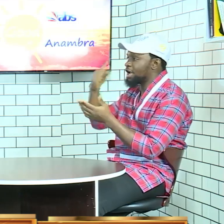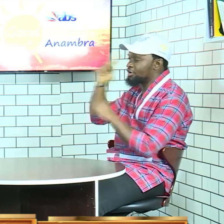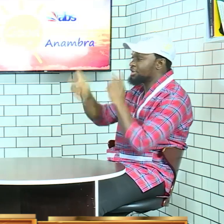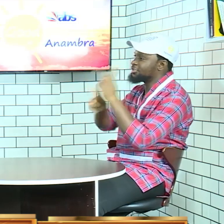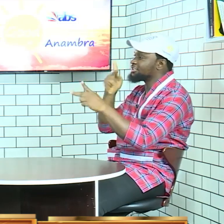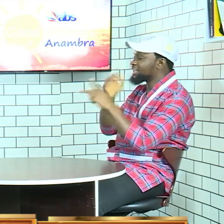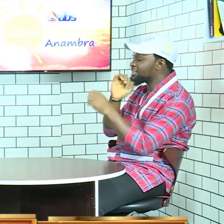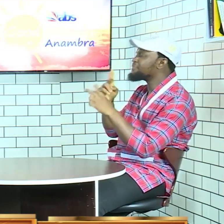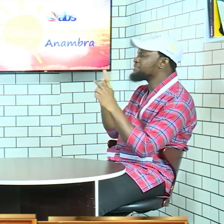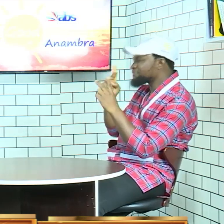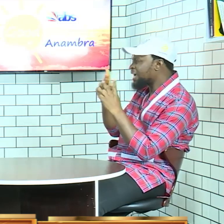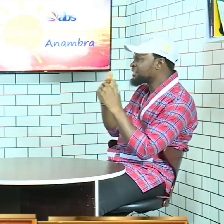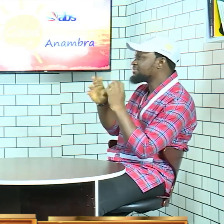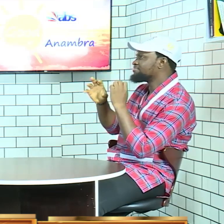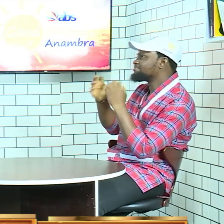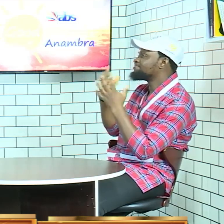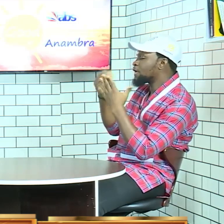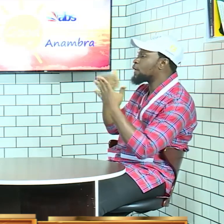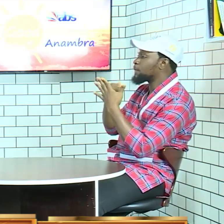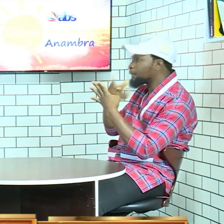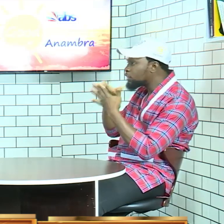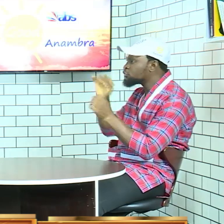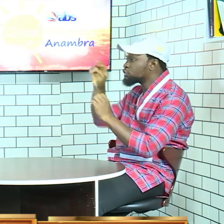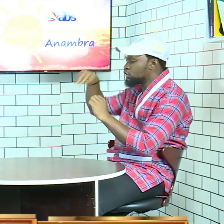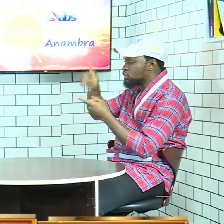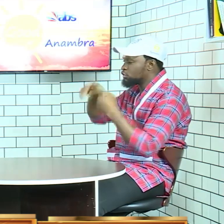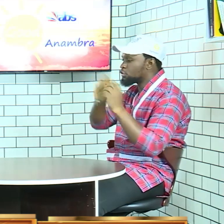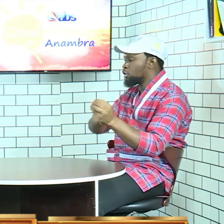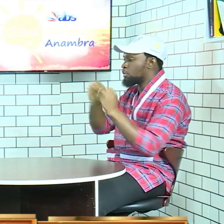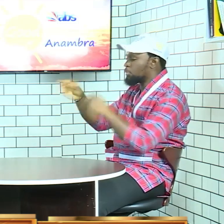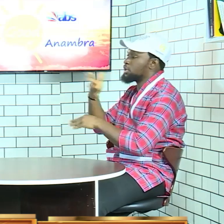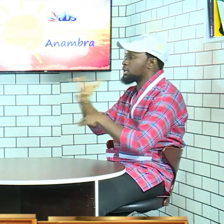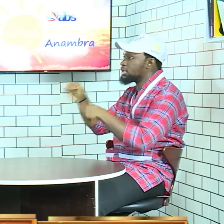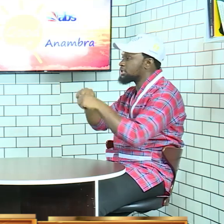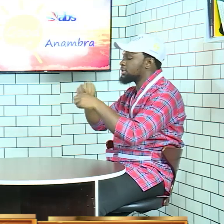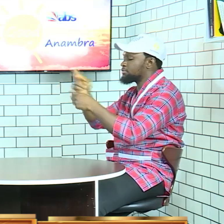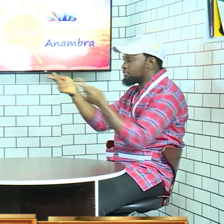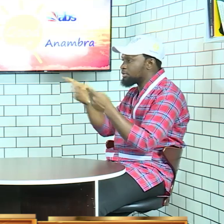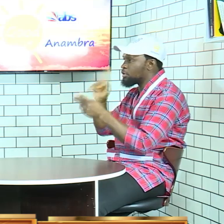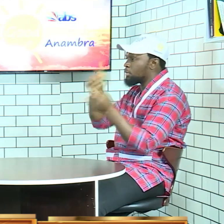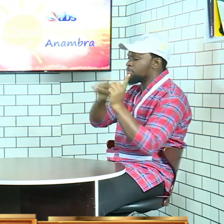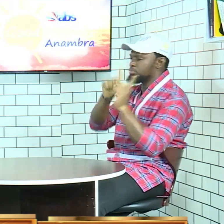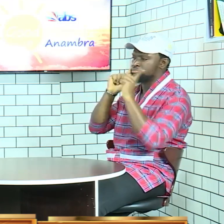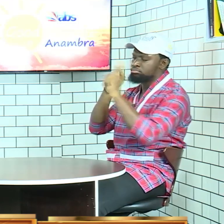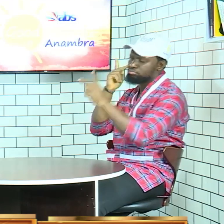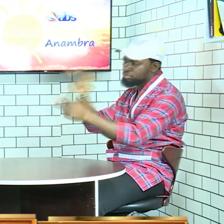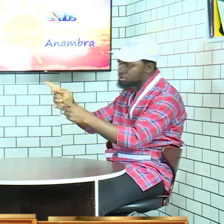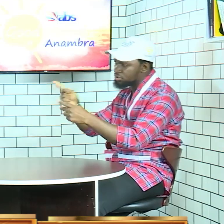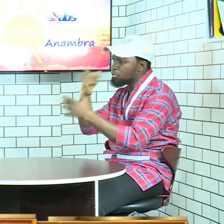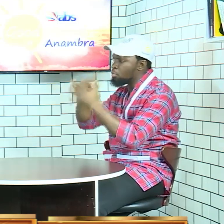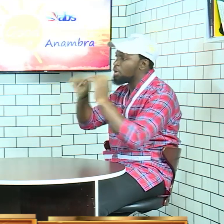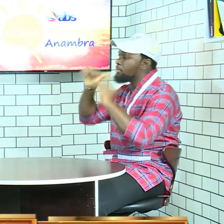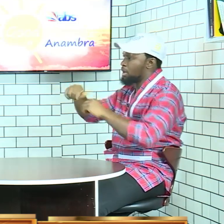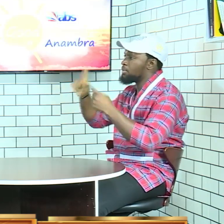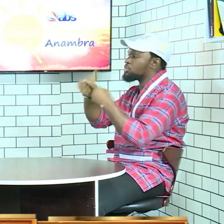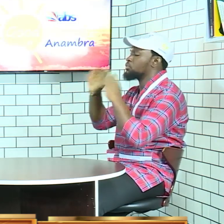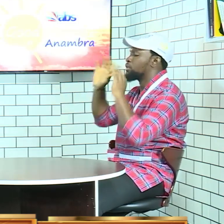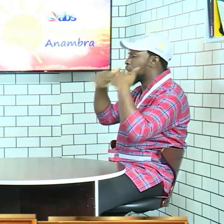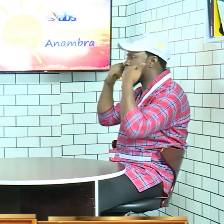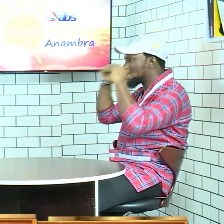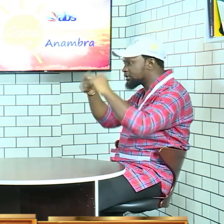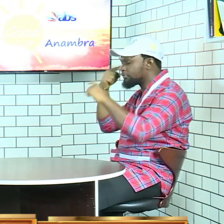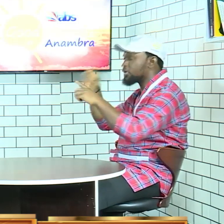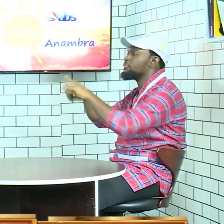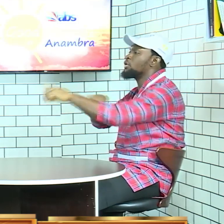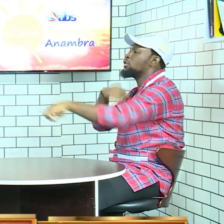capital intensive and, you know, so you need to put things in place so that when people will come, they see what you've been able to achieve for a very